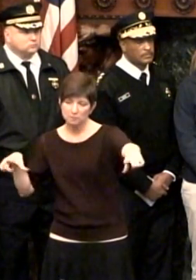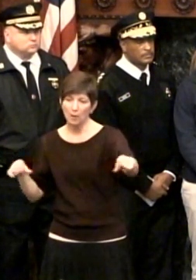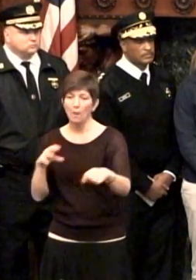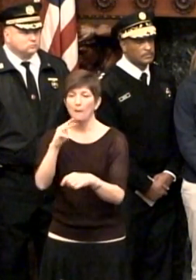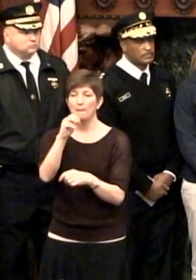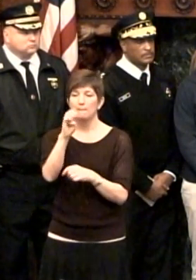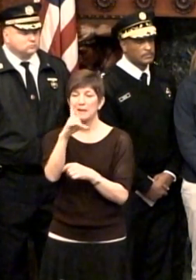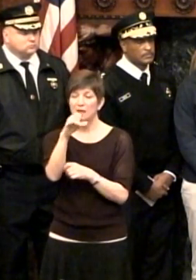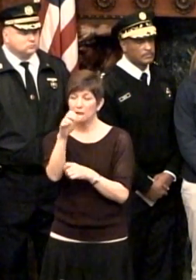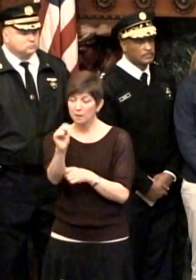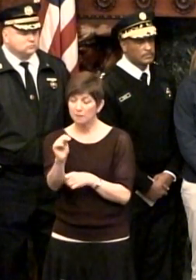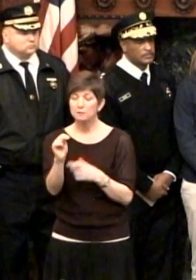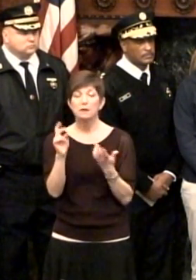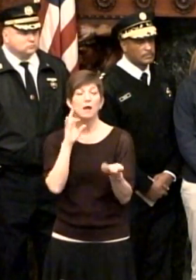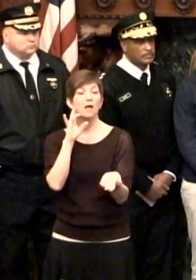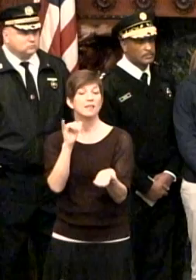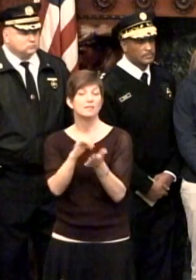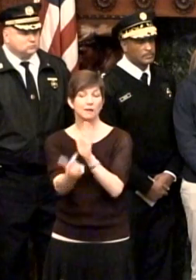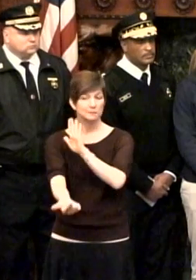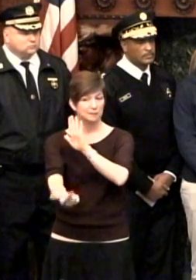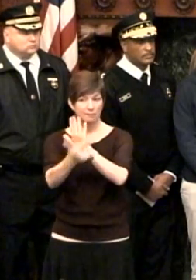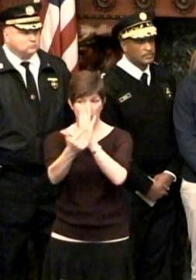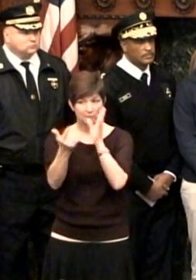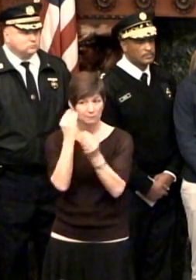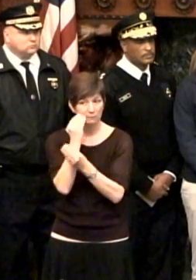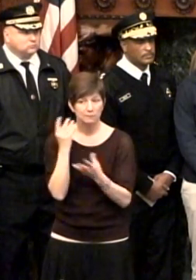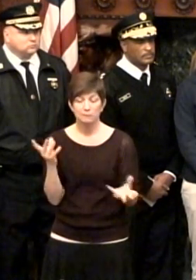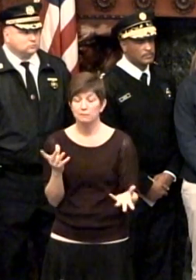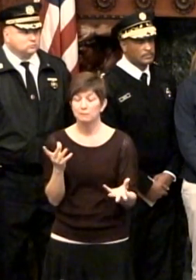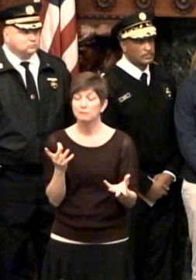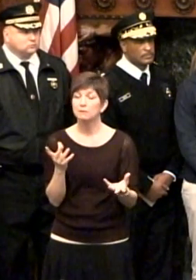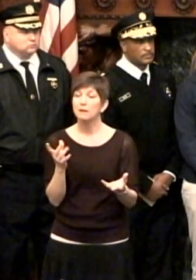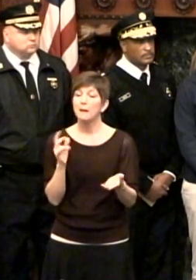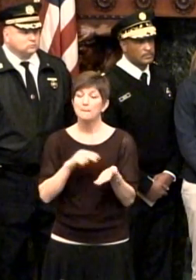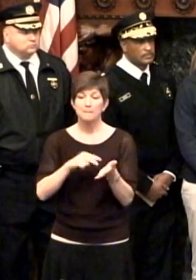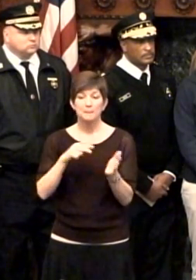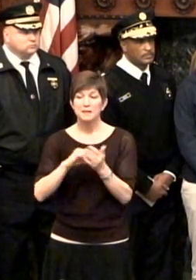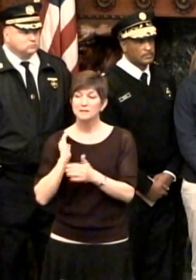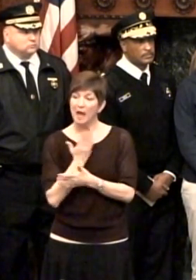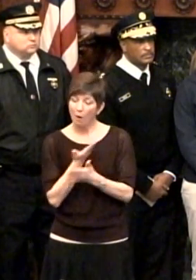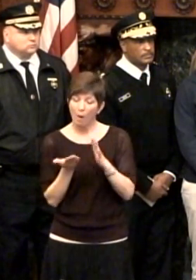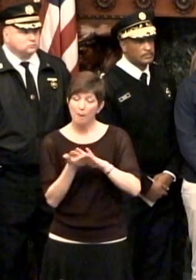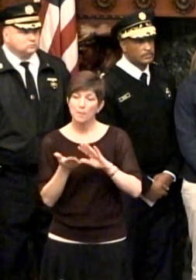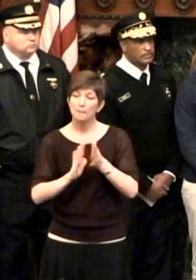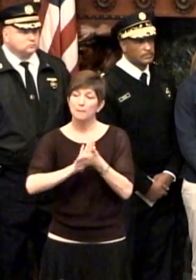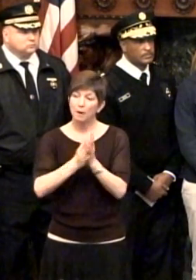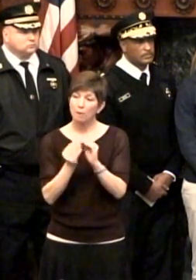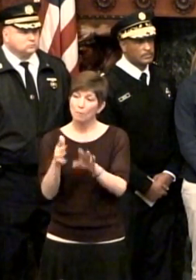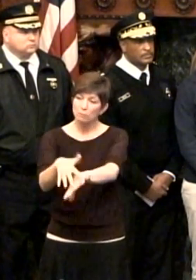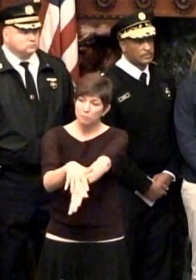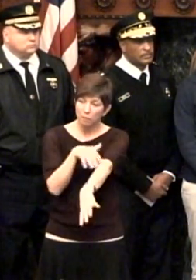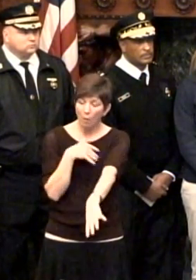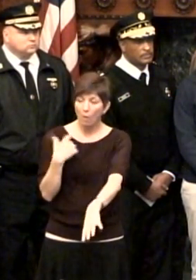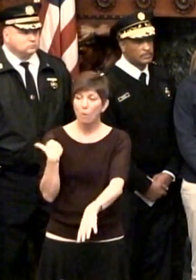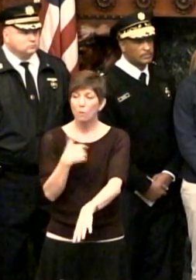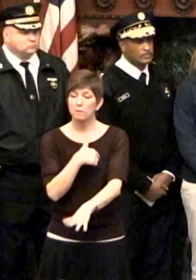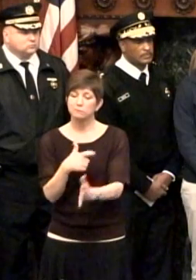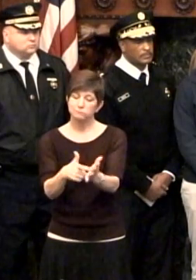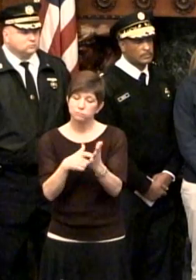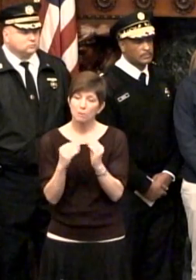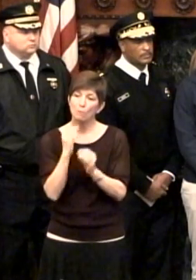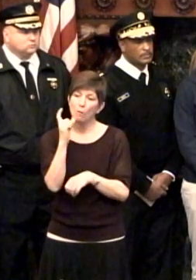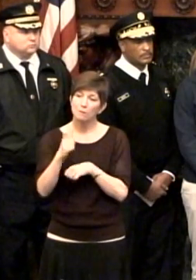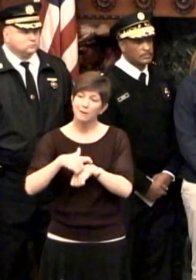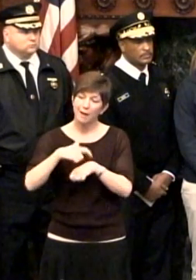Not only is that illegal, not only does that slow down our operation so that it takes us more time to get into